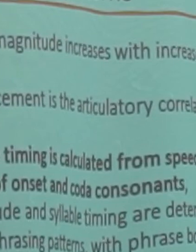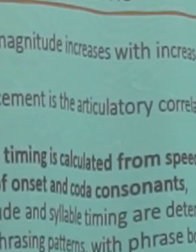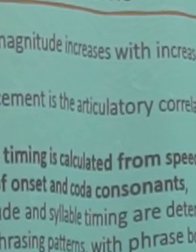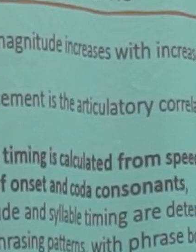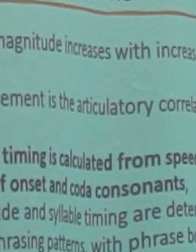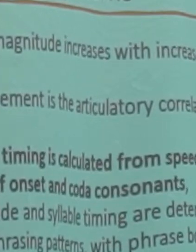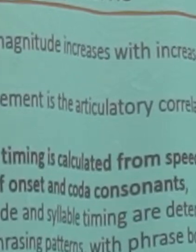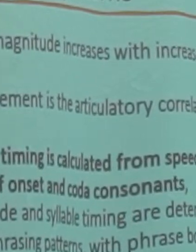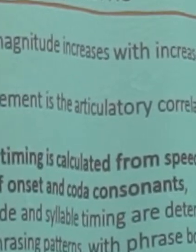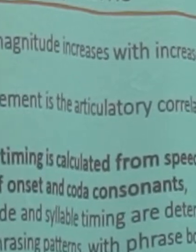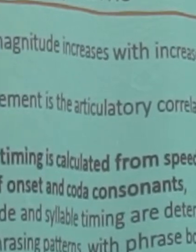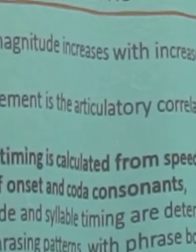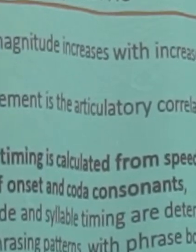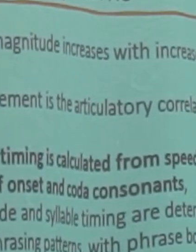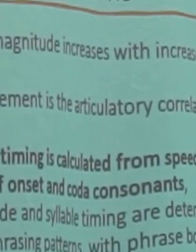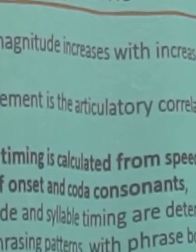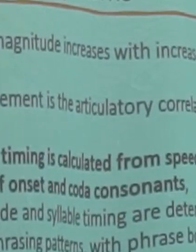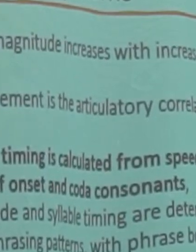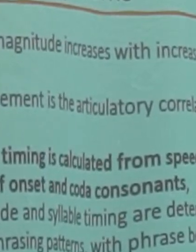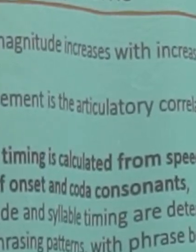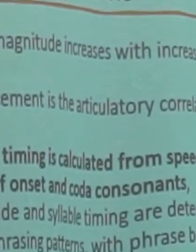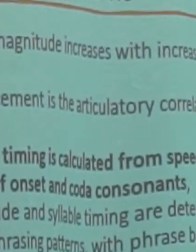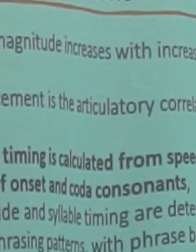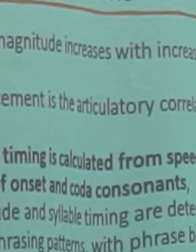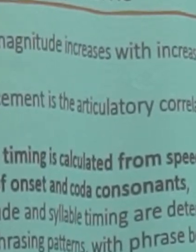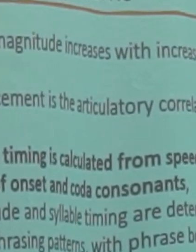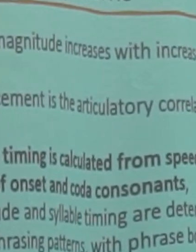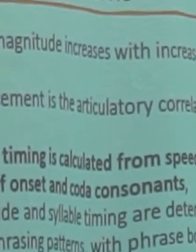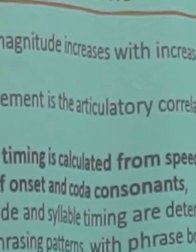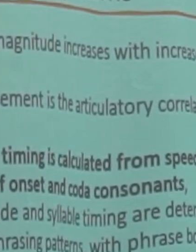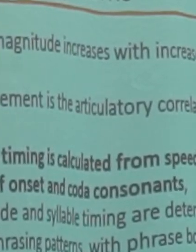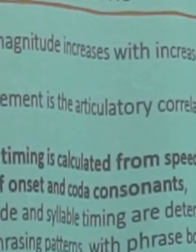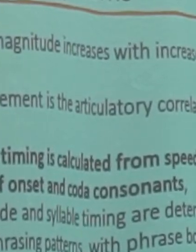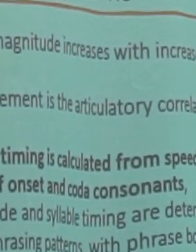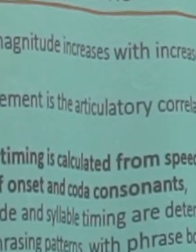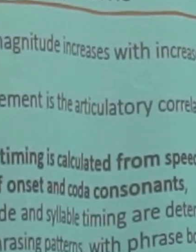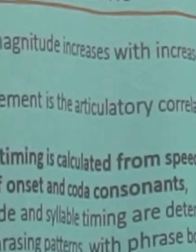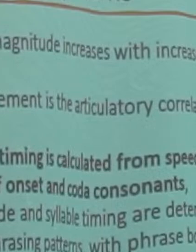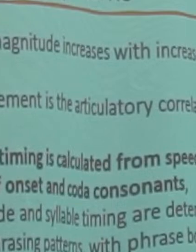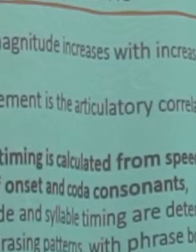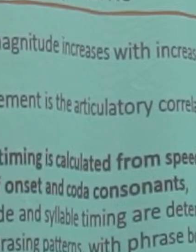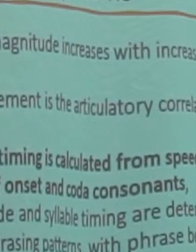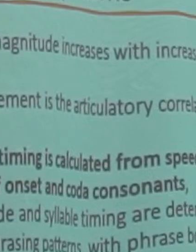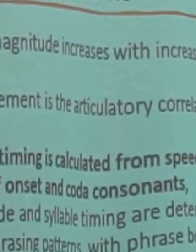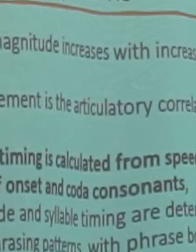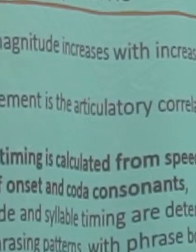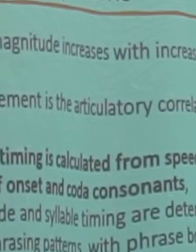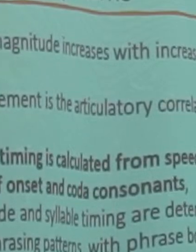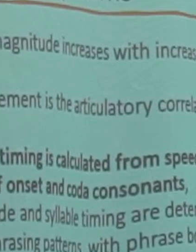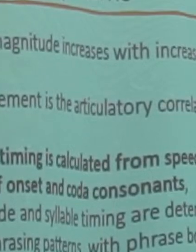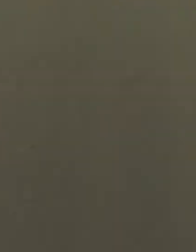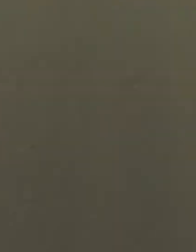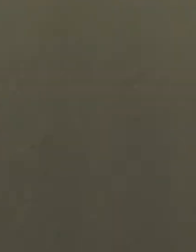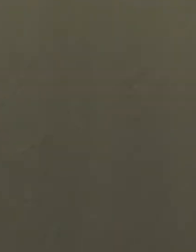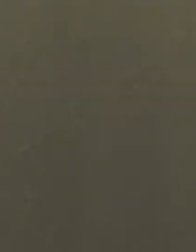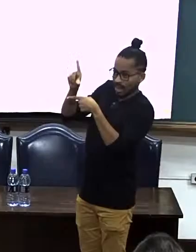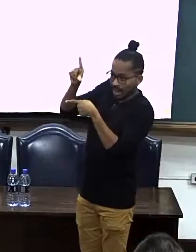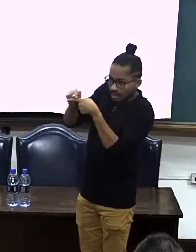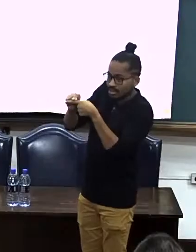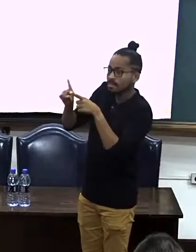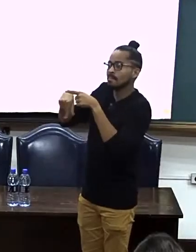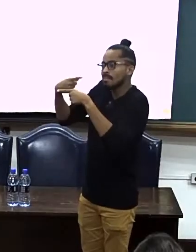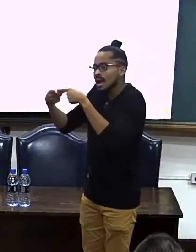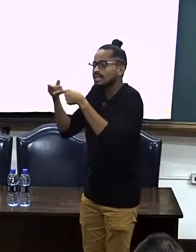And then, point number 4, is once the syllable magnitude and the syllable